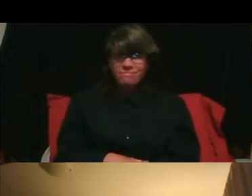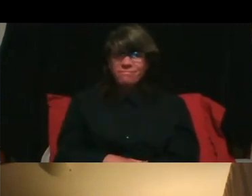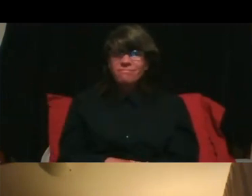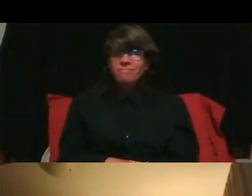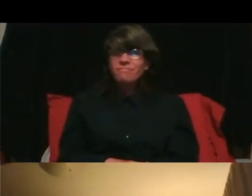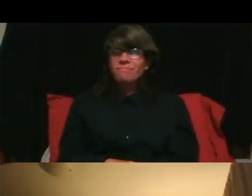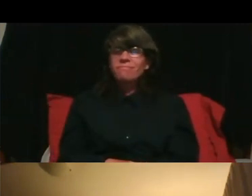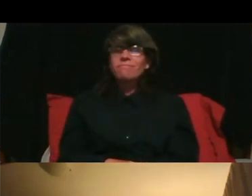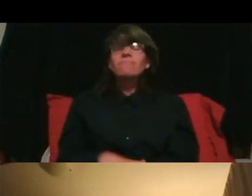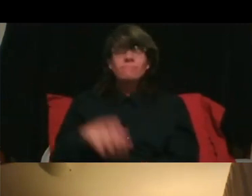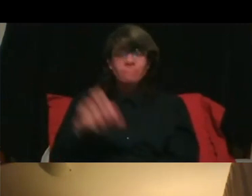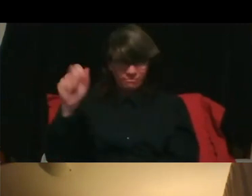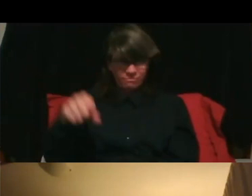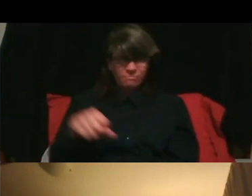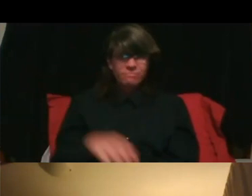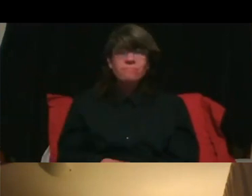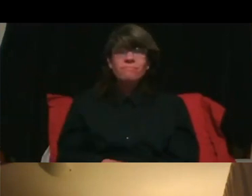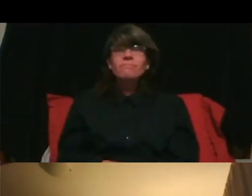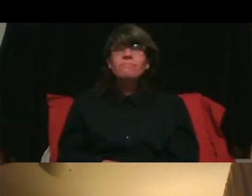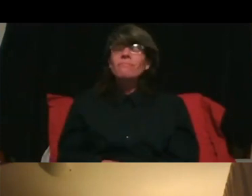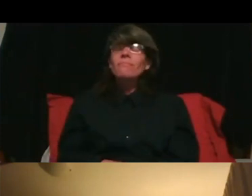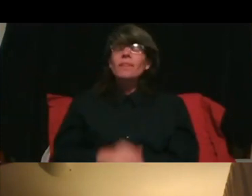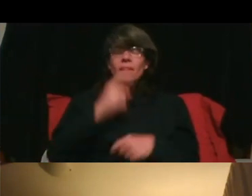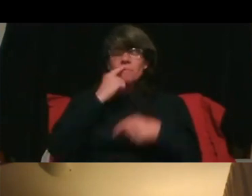Yes, each of our blood is red.